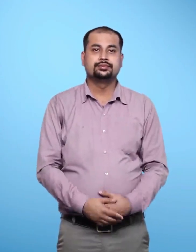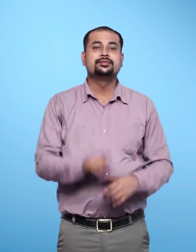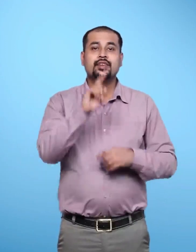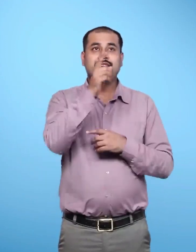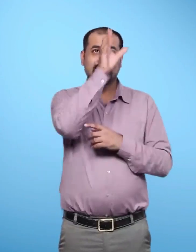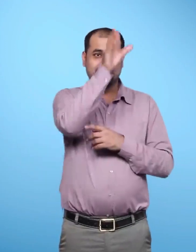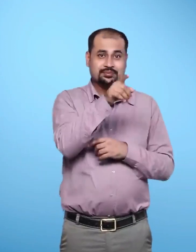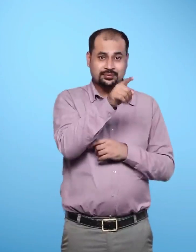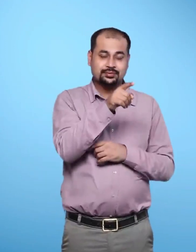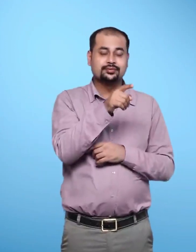Item: